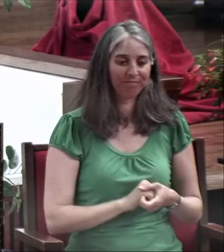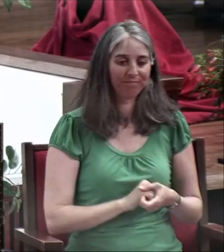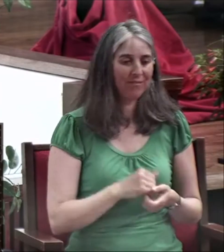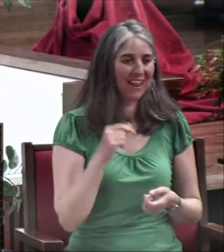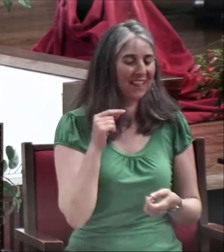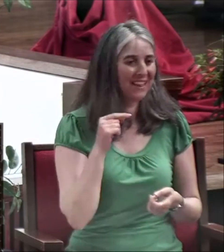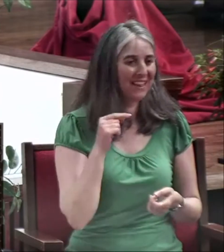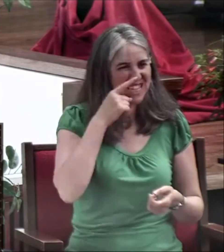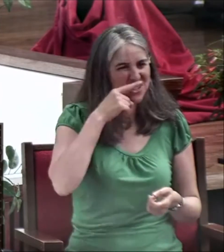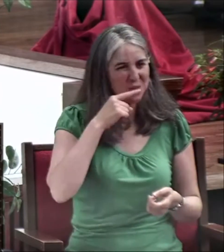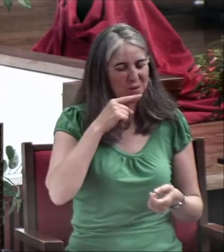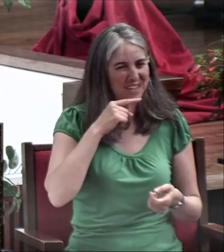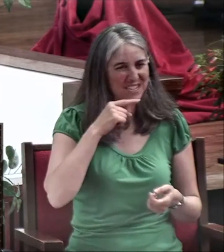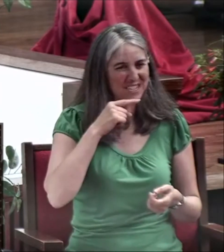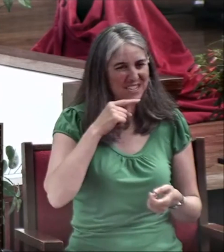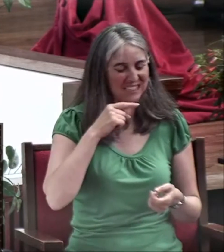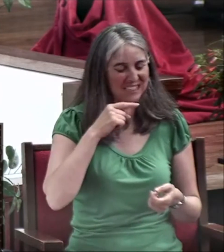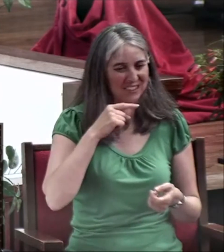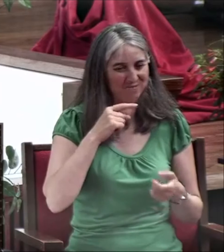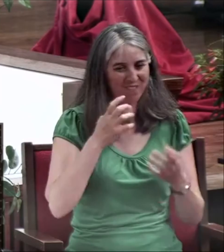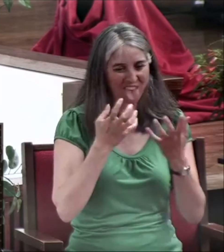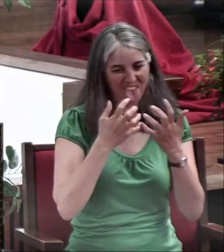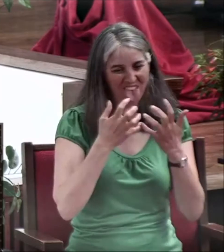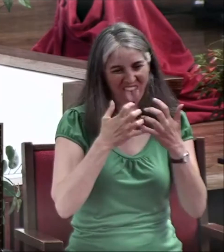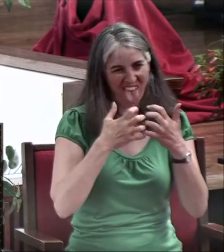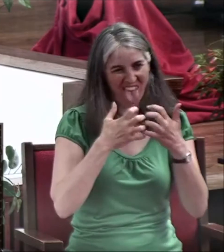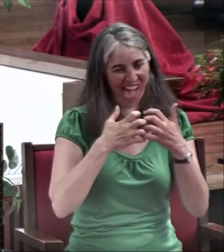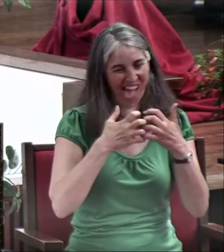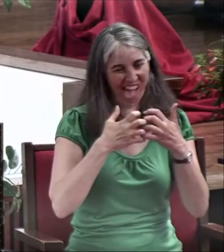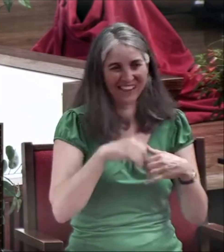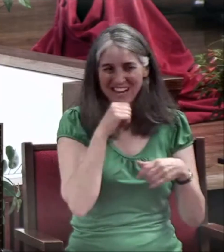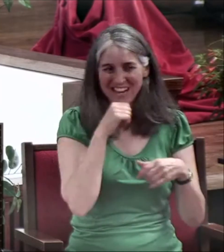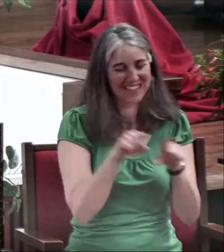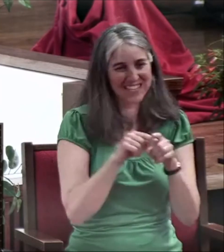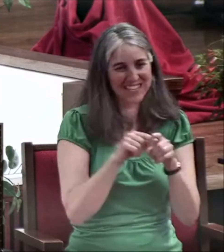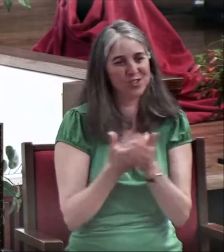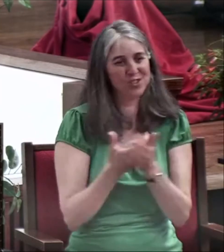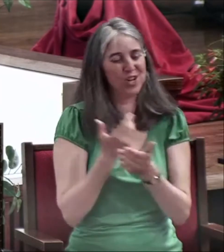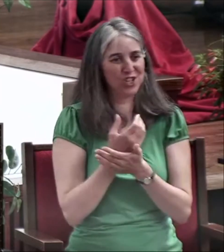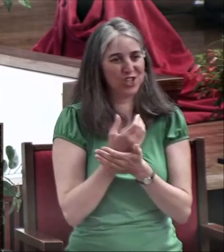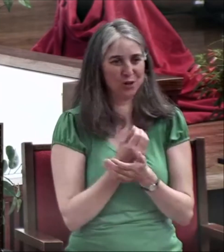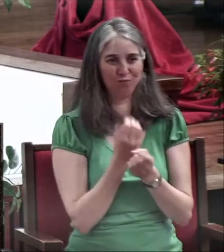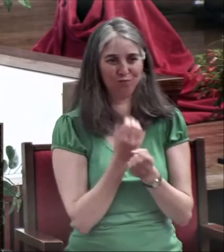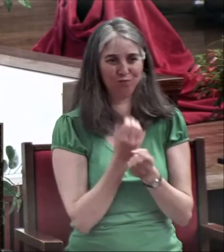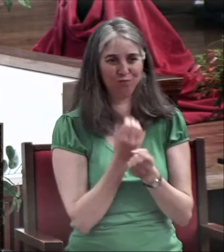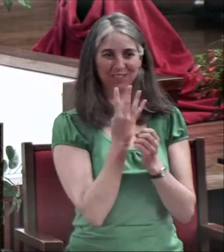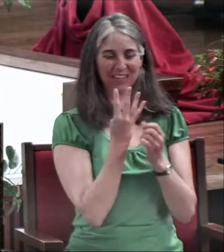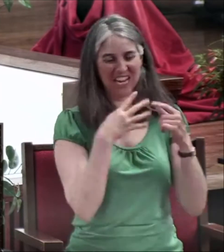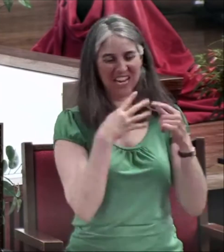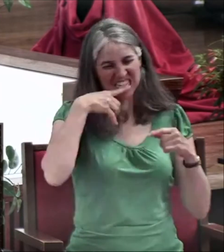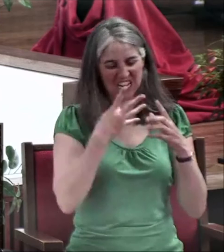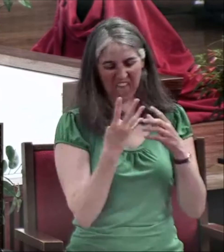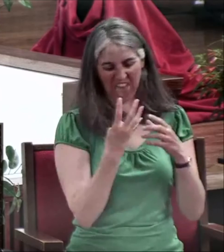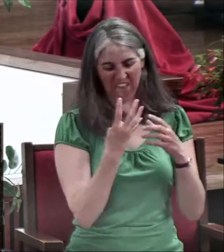these start to lose their efficiency. They're not quite what they used to be. And instead of